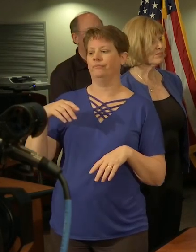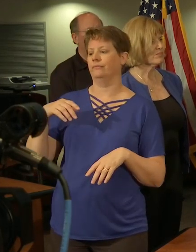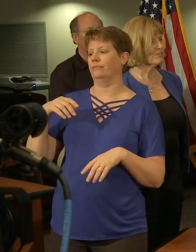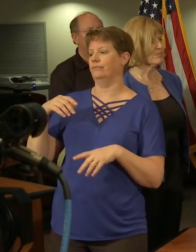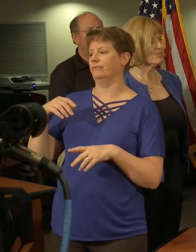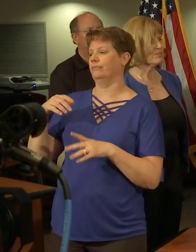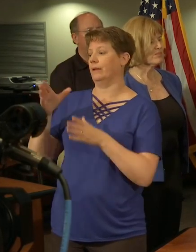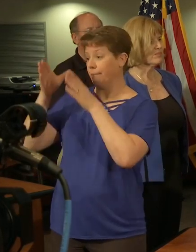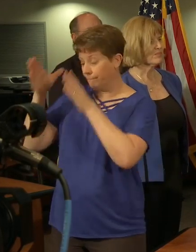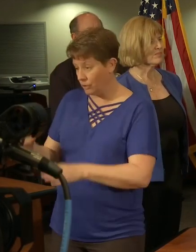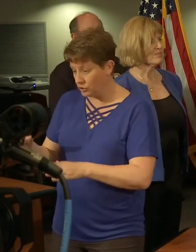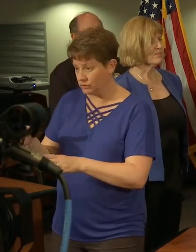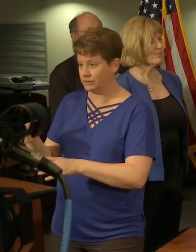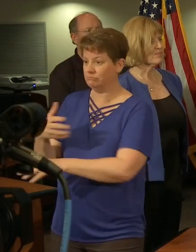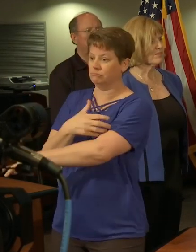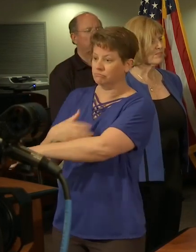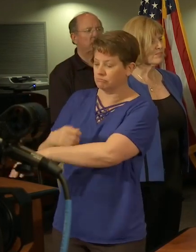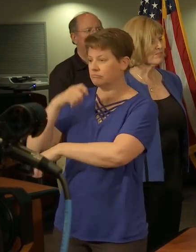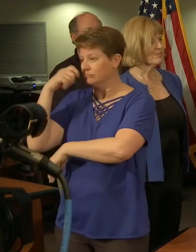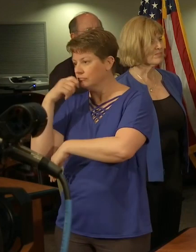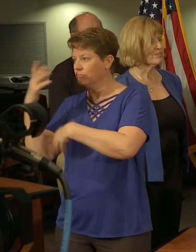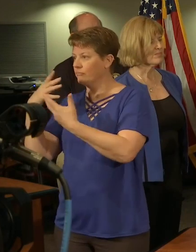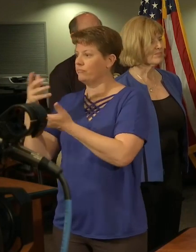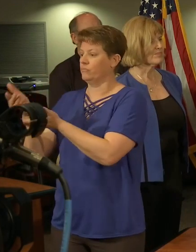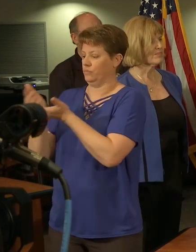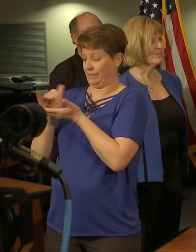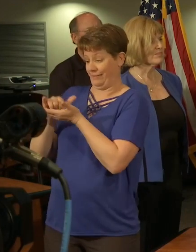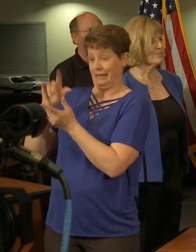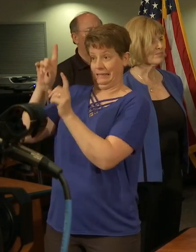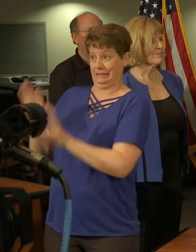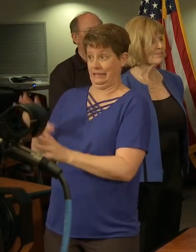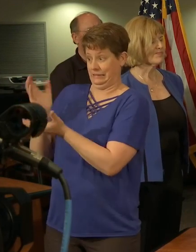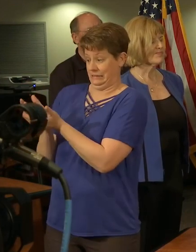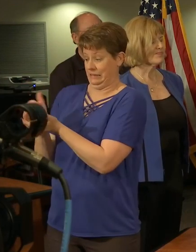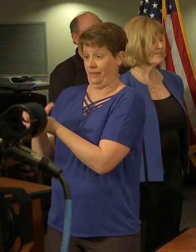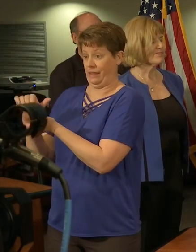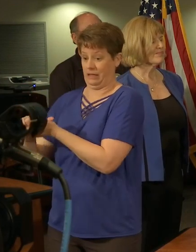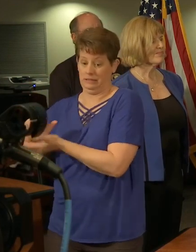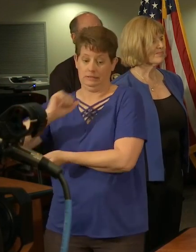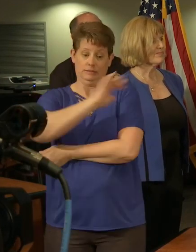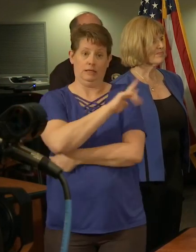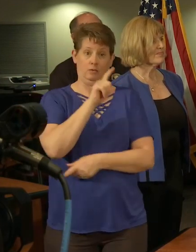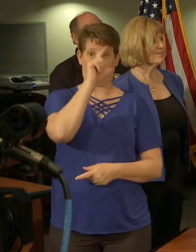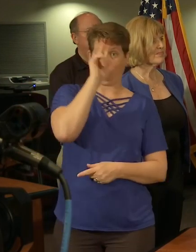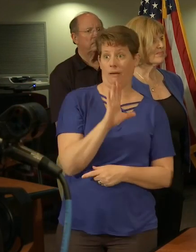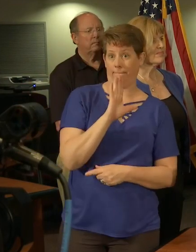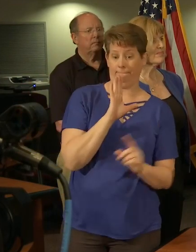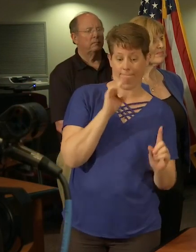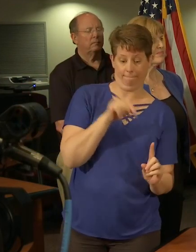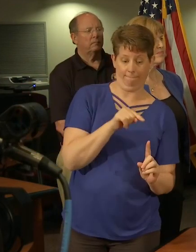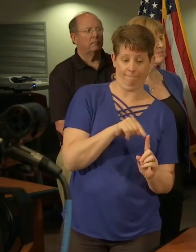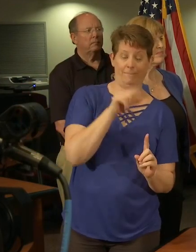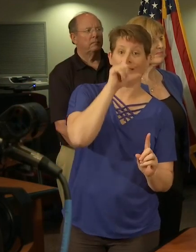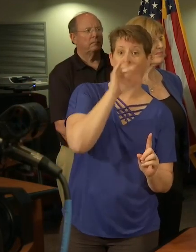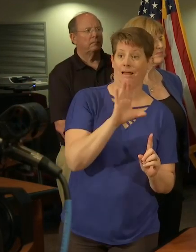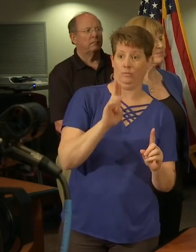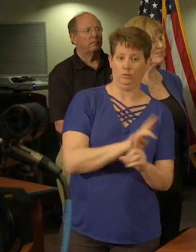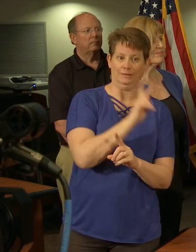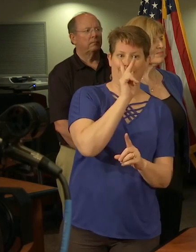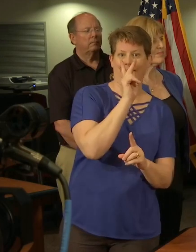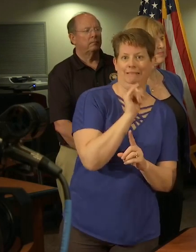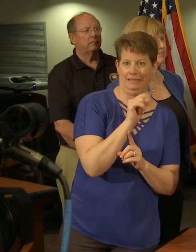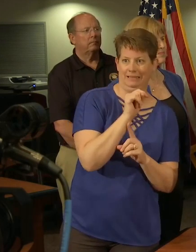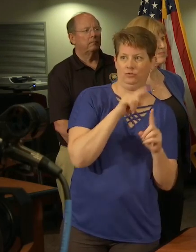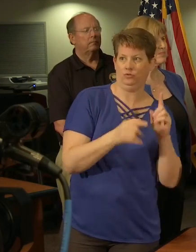from a patient, and that we consider that a test. That sample is submitted to a lab, and they use a kit to